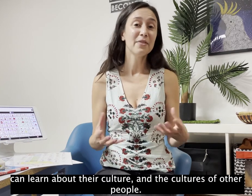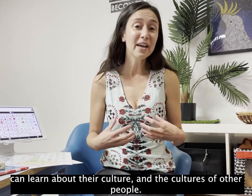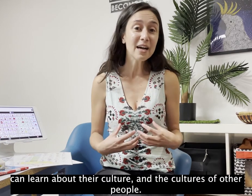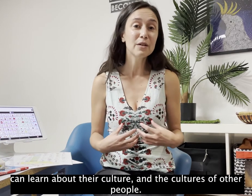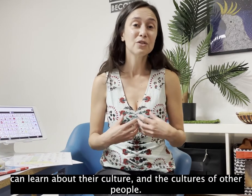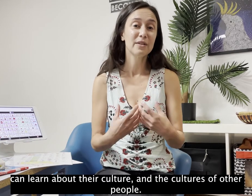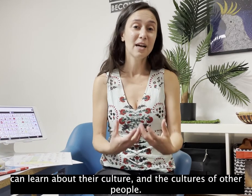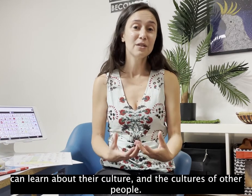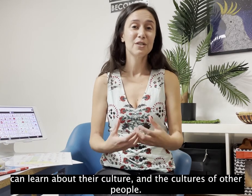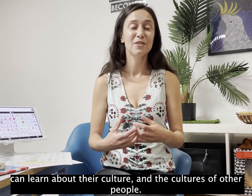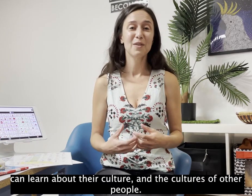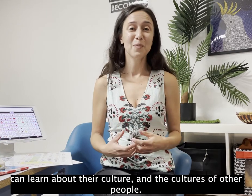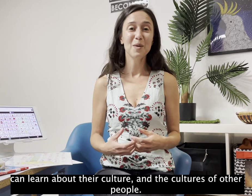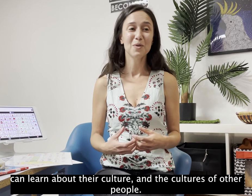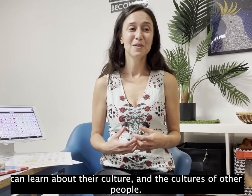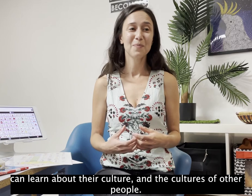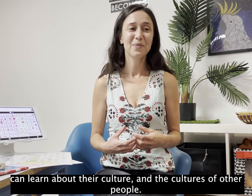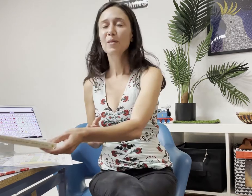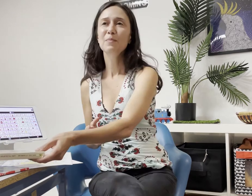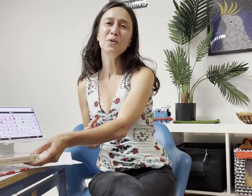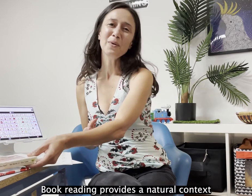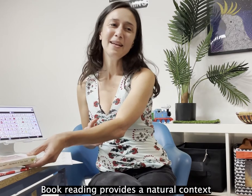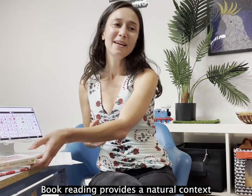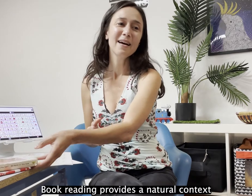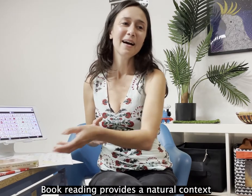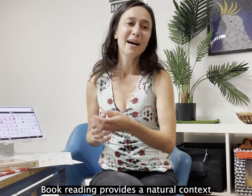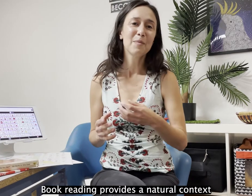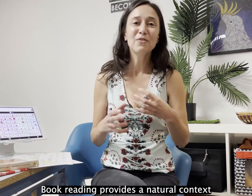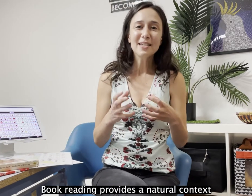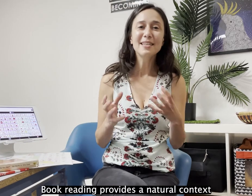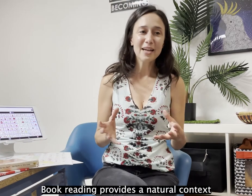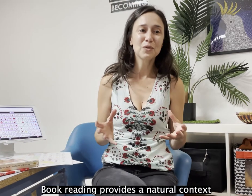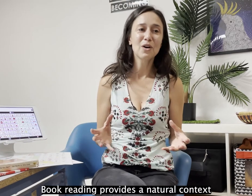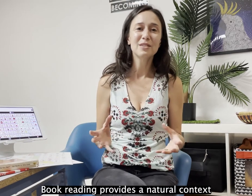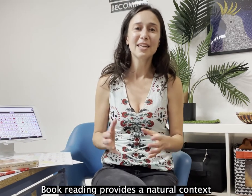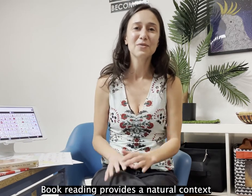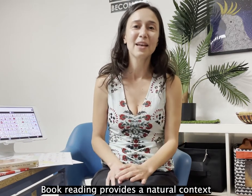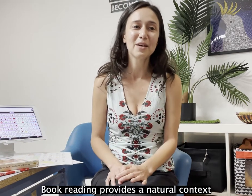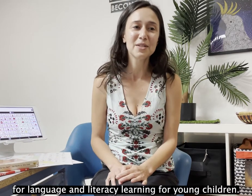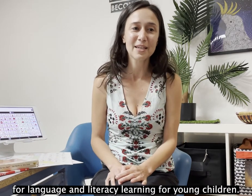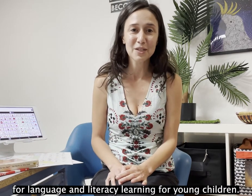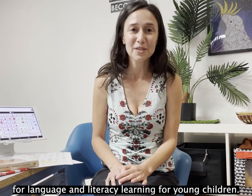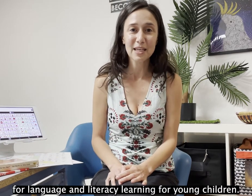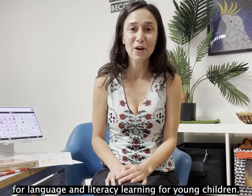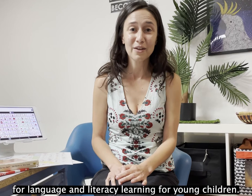their culture and the cultures of other people. Book reading provides a natural context for language and literacy learning for